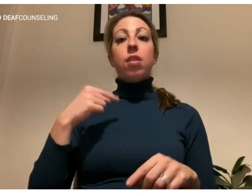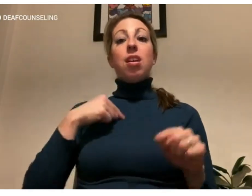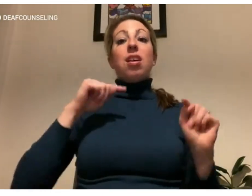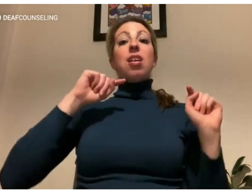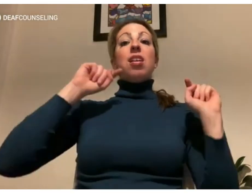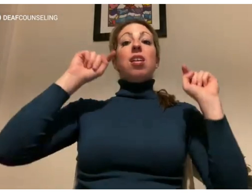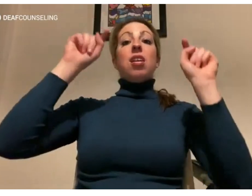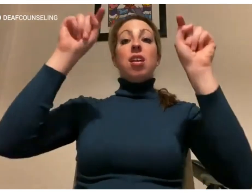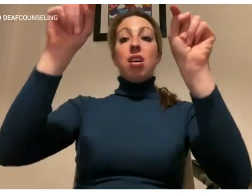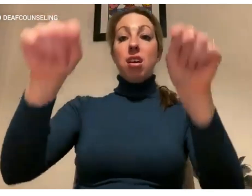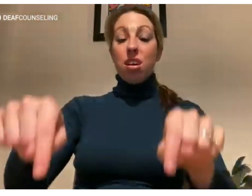Anytime there's overstimulation,